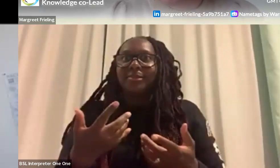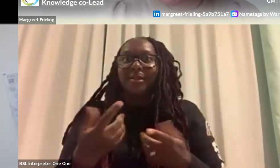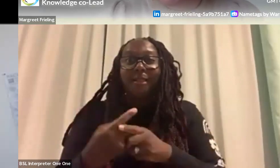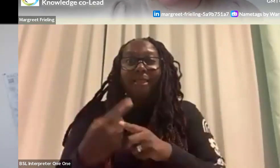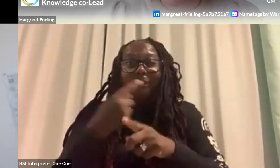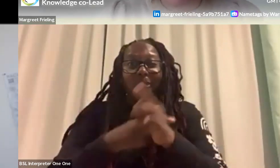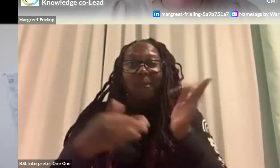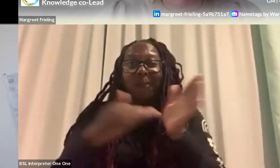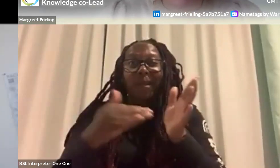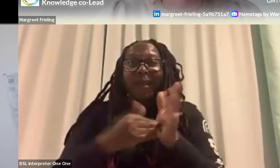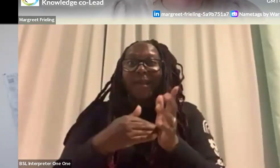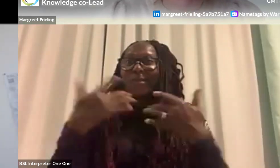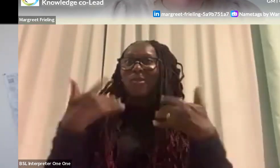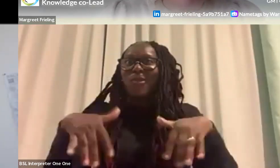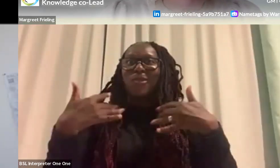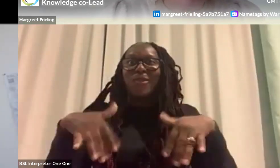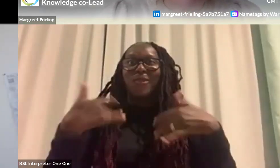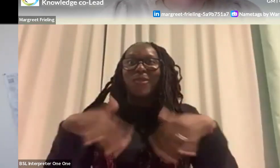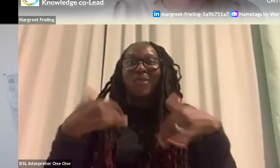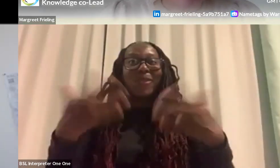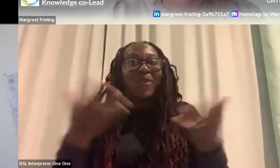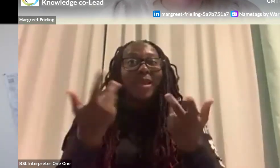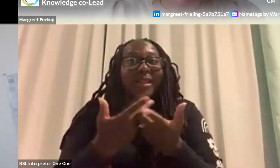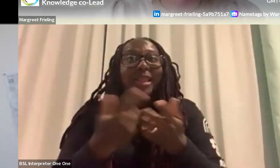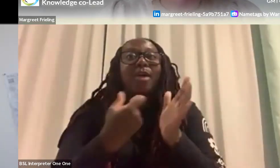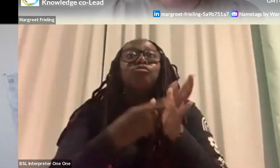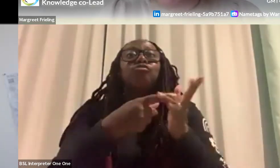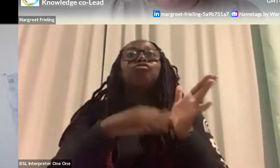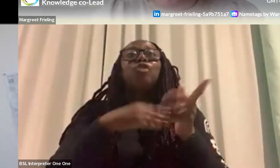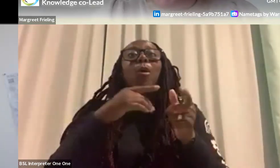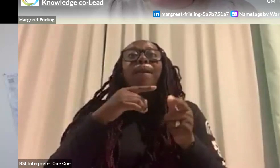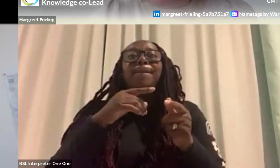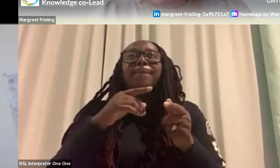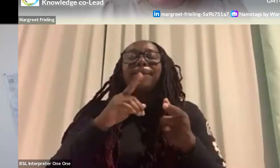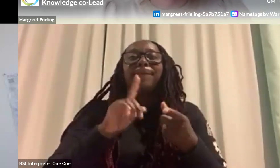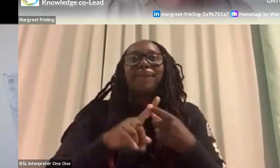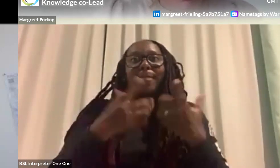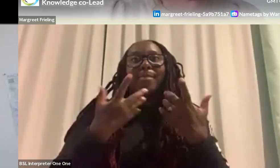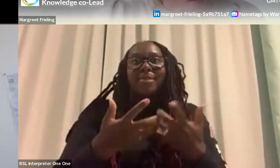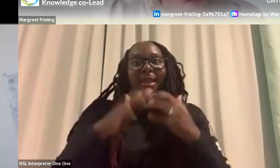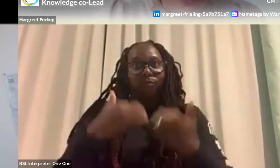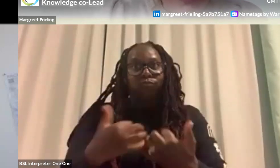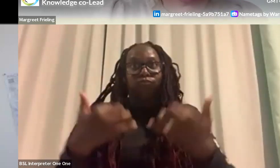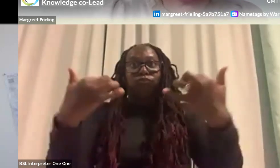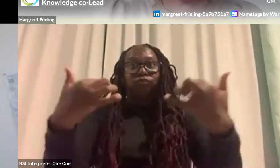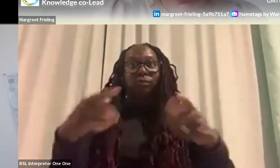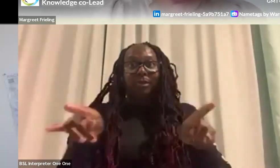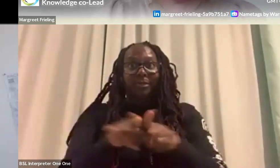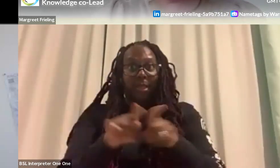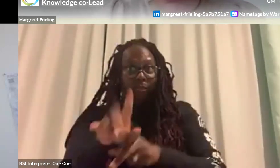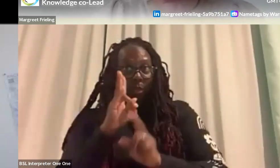Monday. We're here at in Rome at the OECD Wellbeing Forum. And it's now available